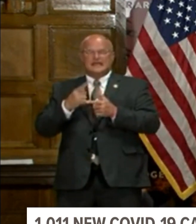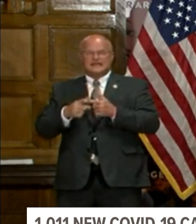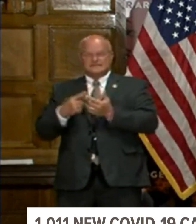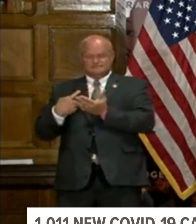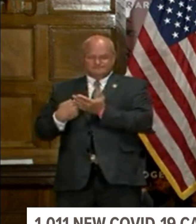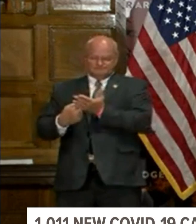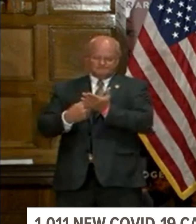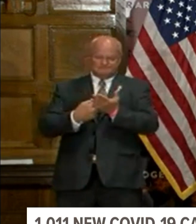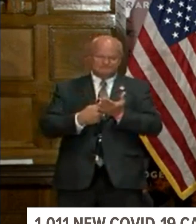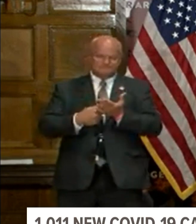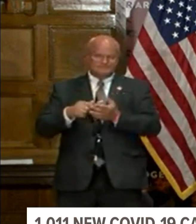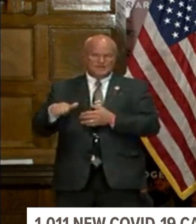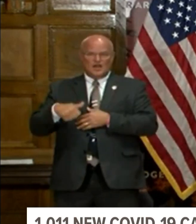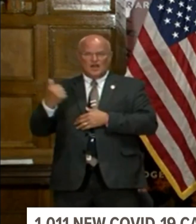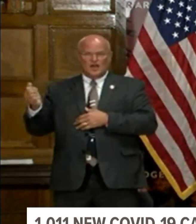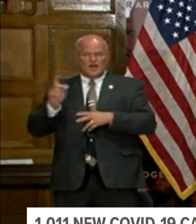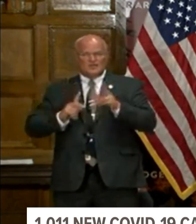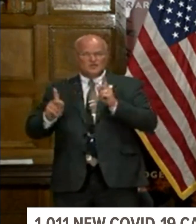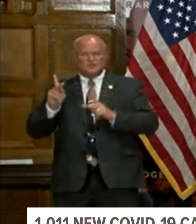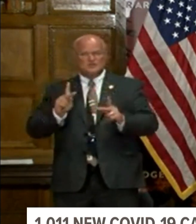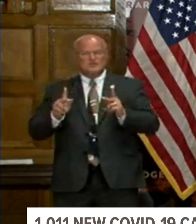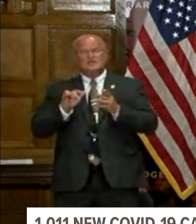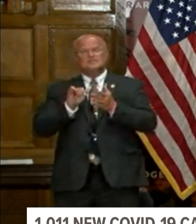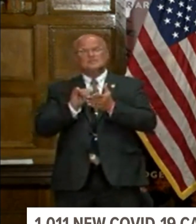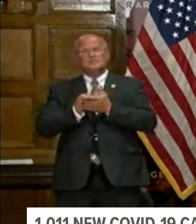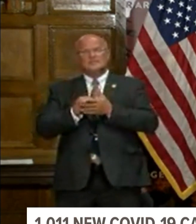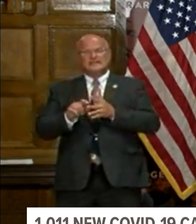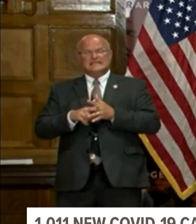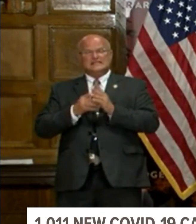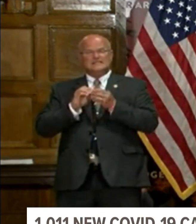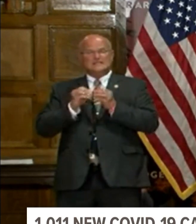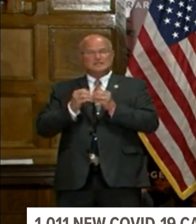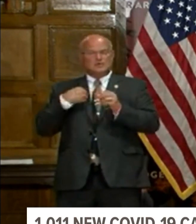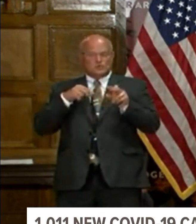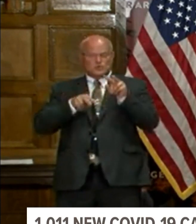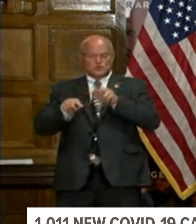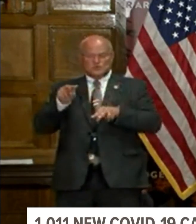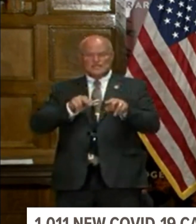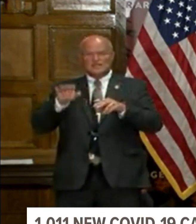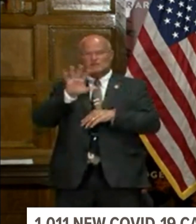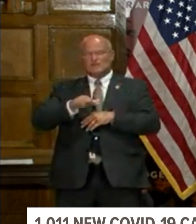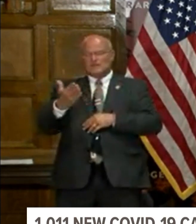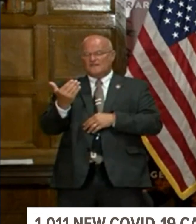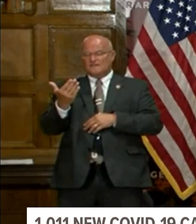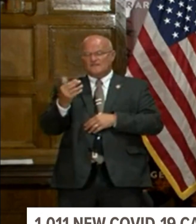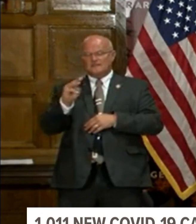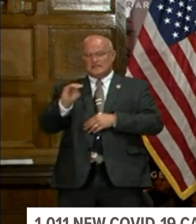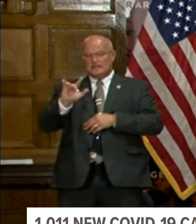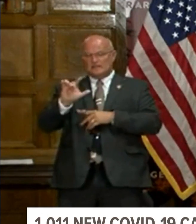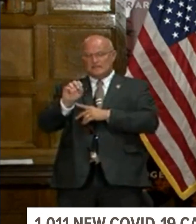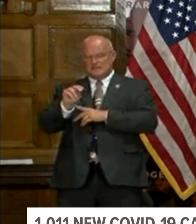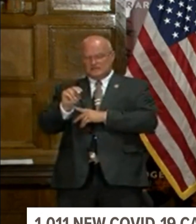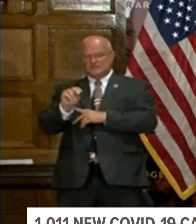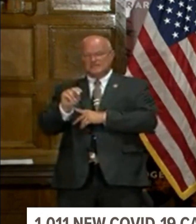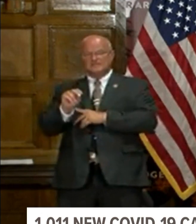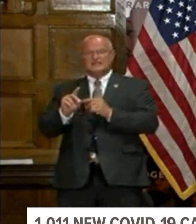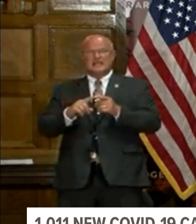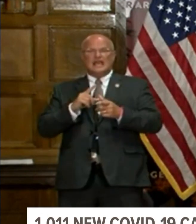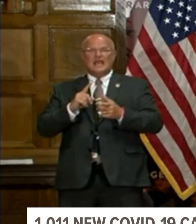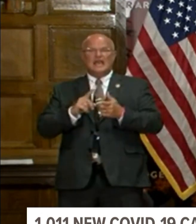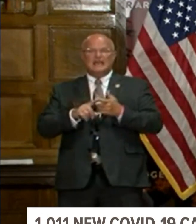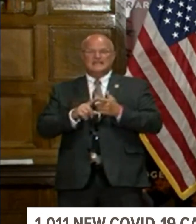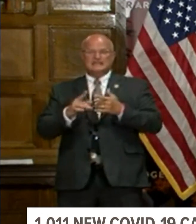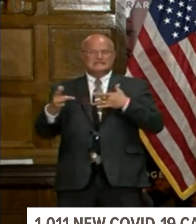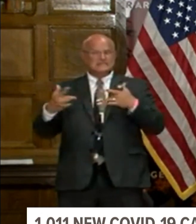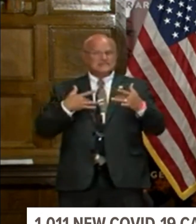with other stakeholders, the initial number that we looked at was around 15 million, and there was a very